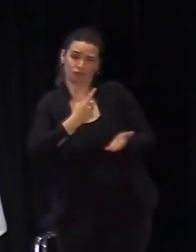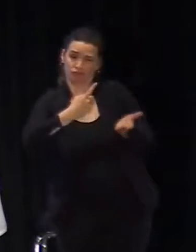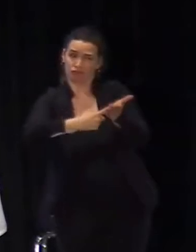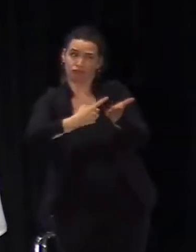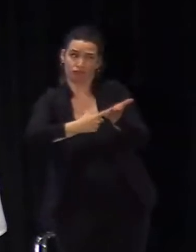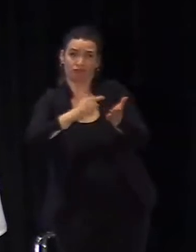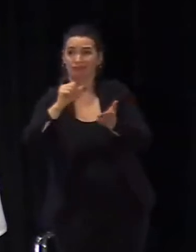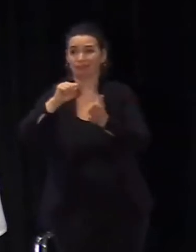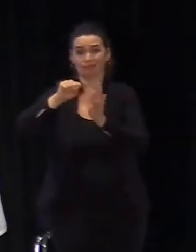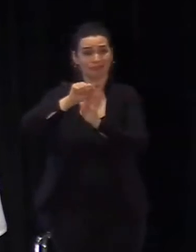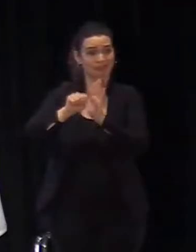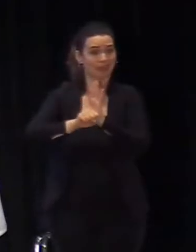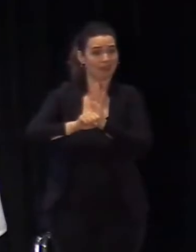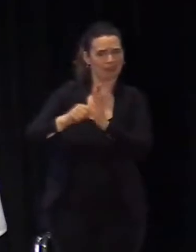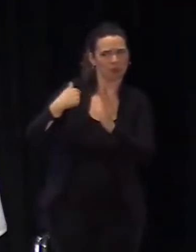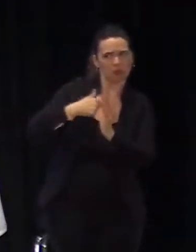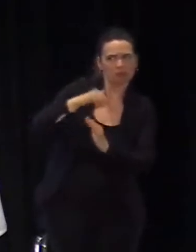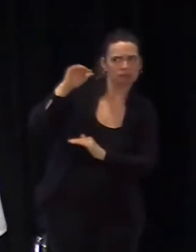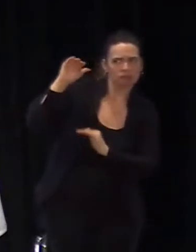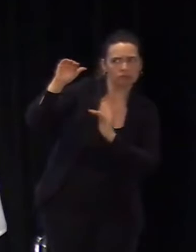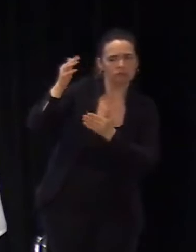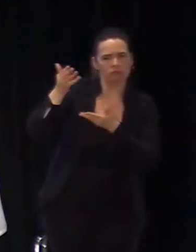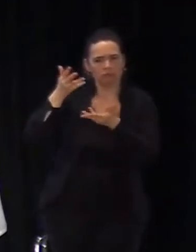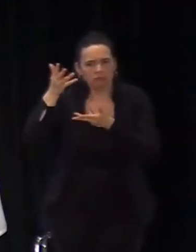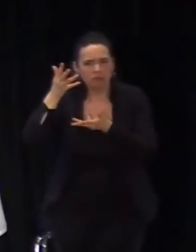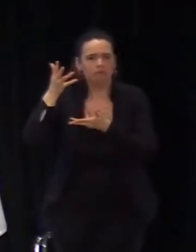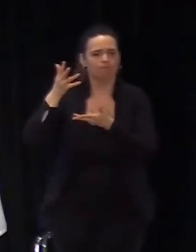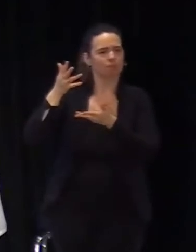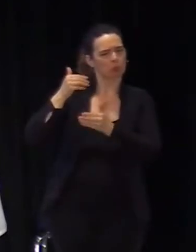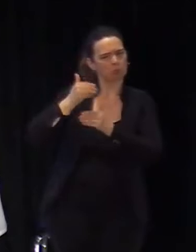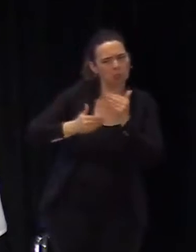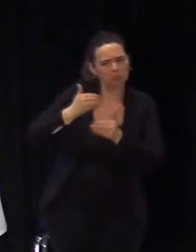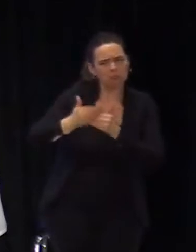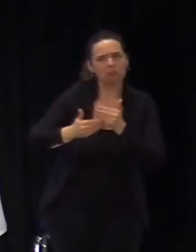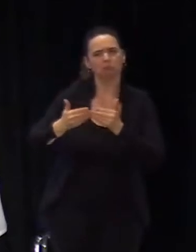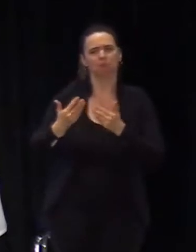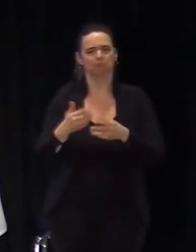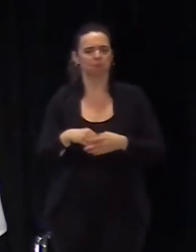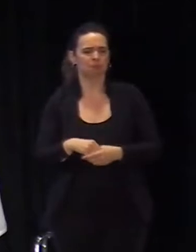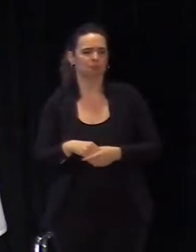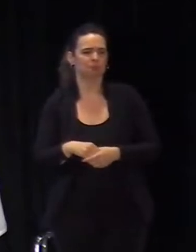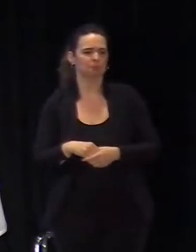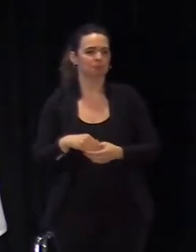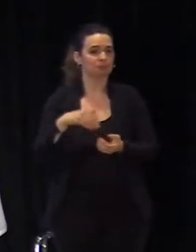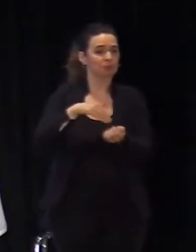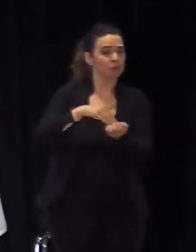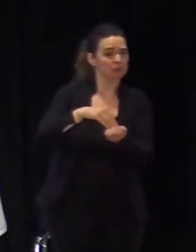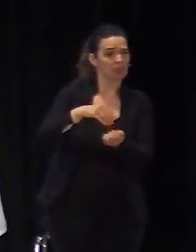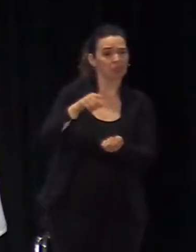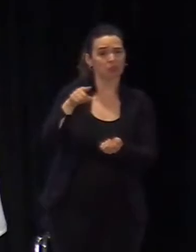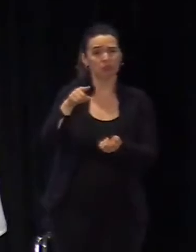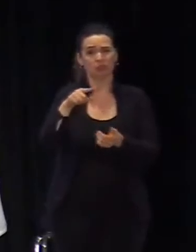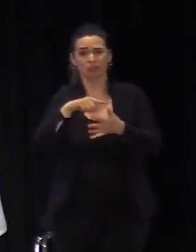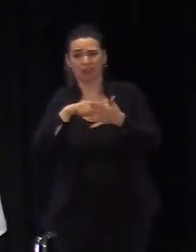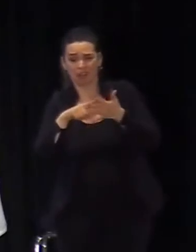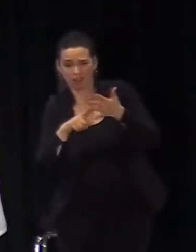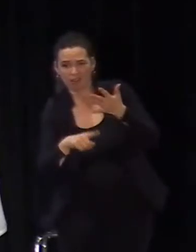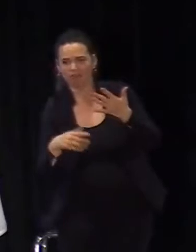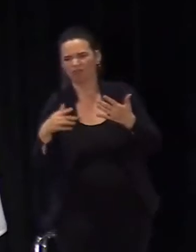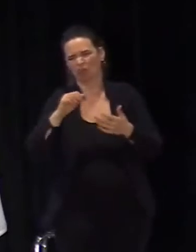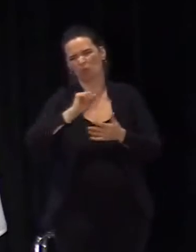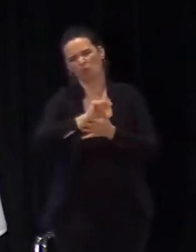about, we're comfortable with so far, with attestations, doctor's note, prescriptions. These are things